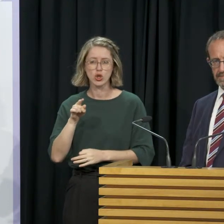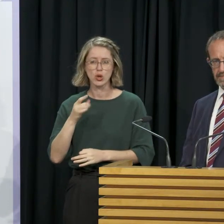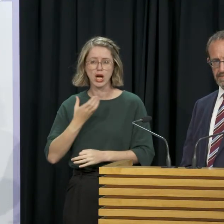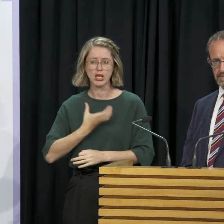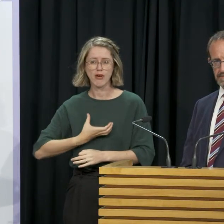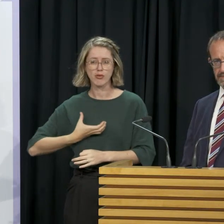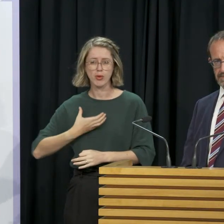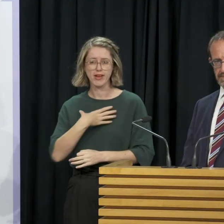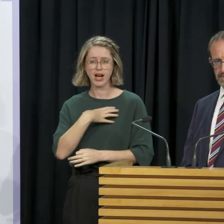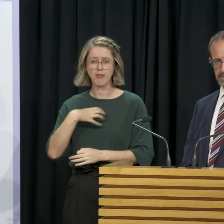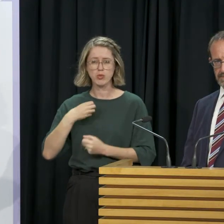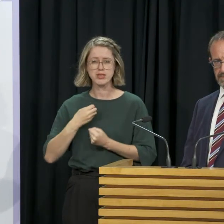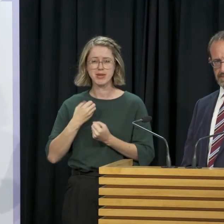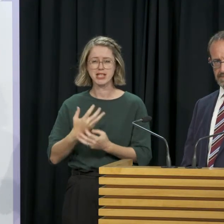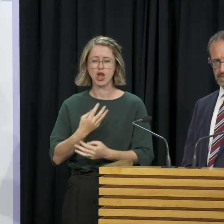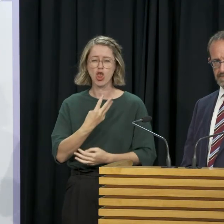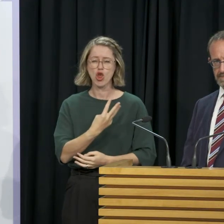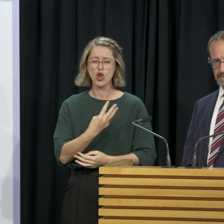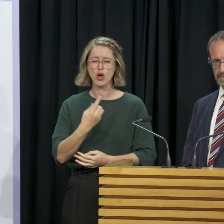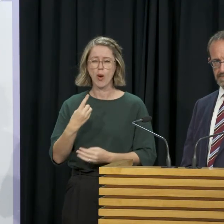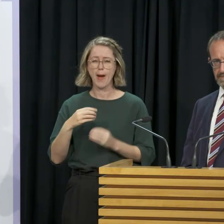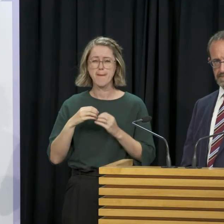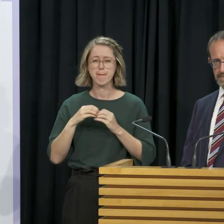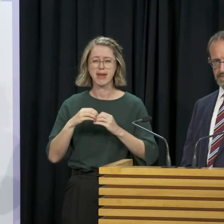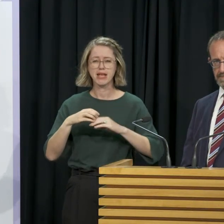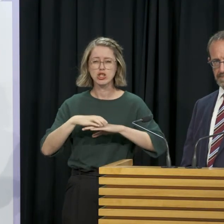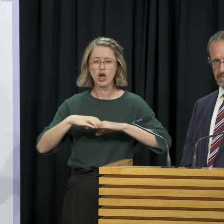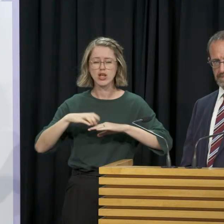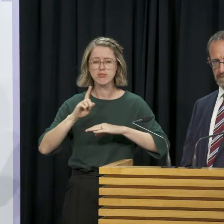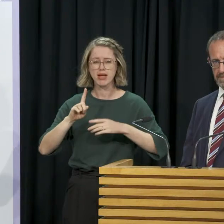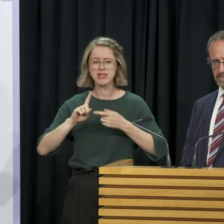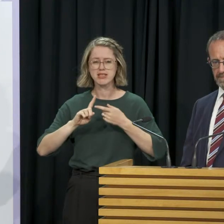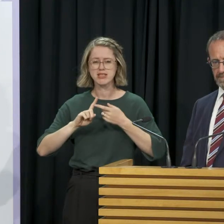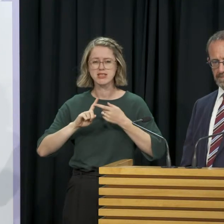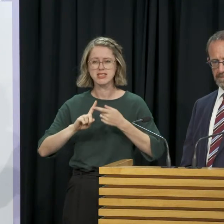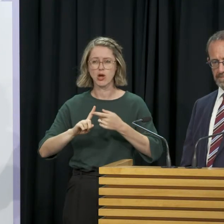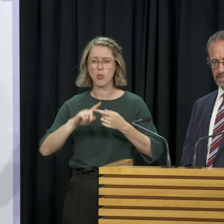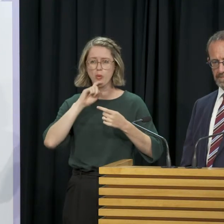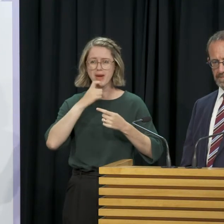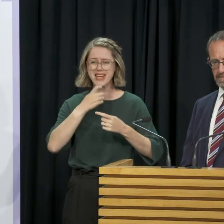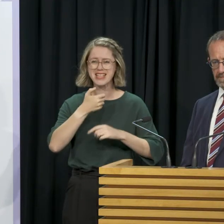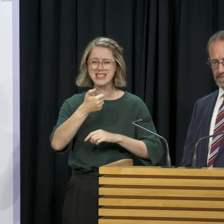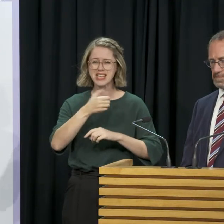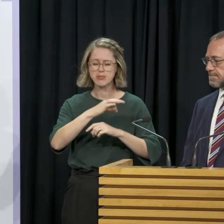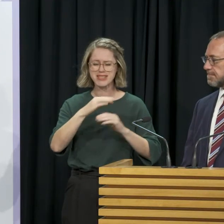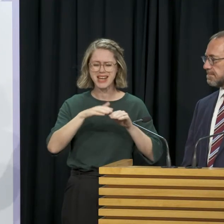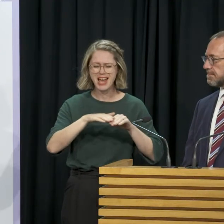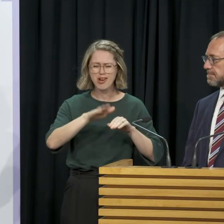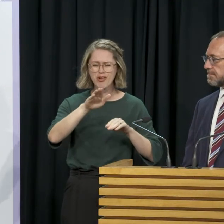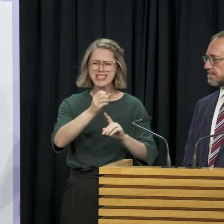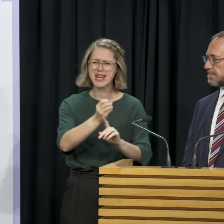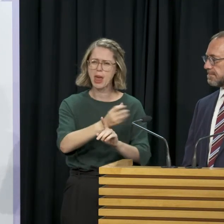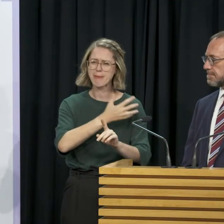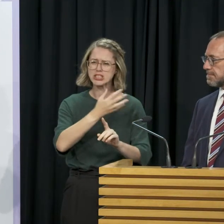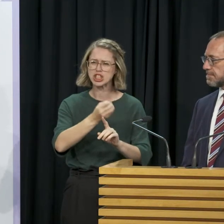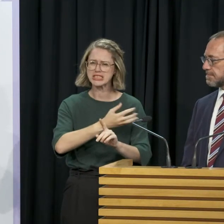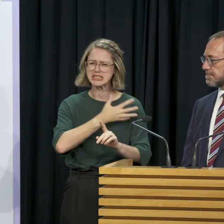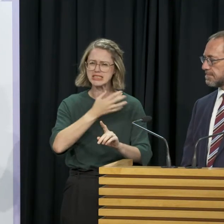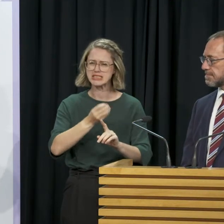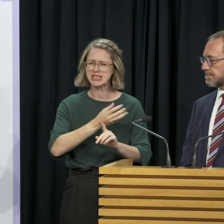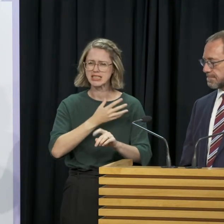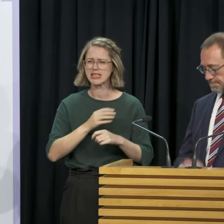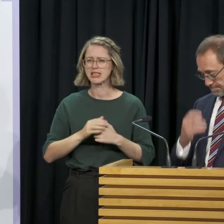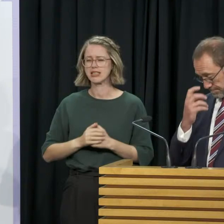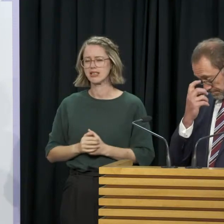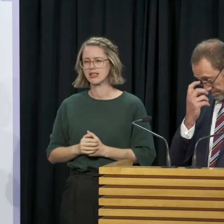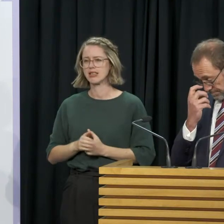government's going to spend $31 billion and still have a 6% increase in emissions? Well, obviously,